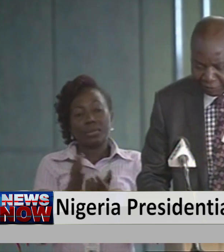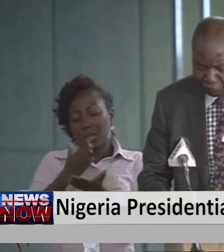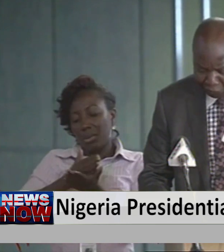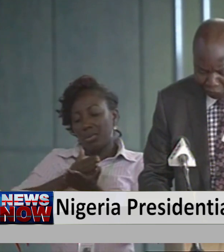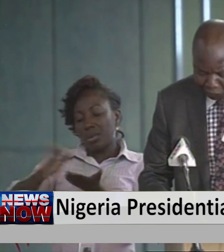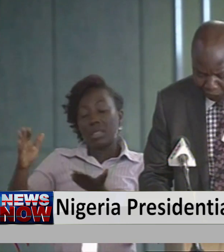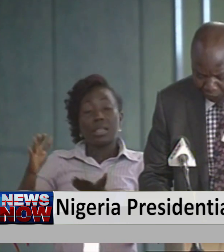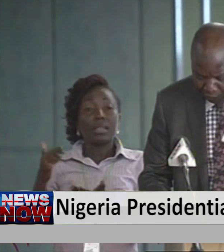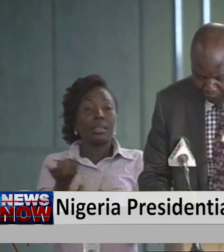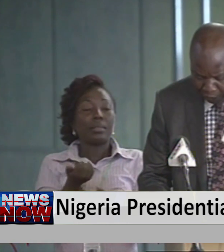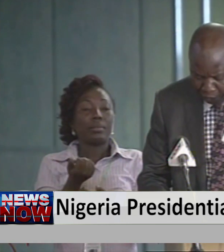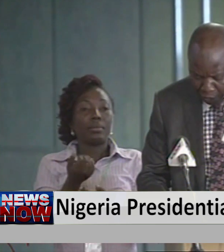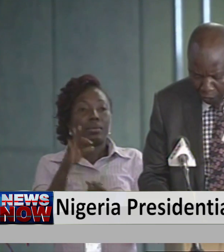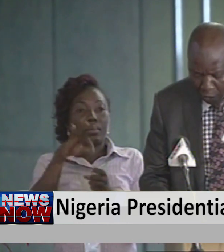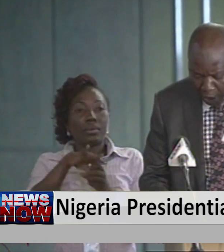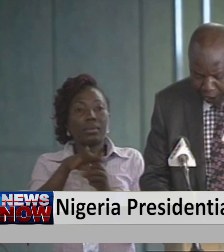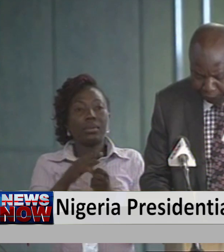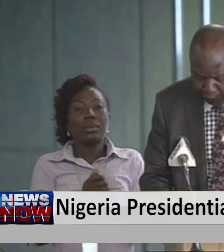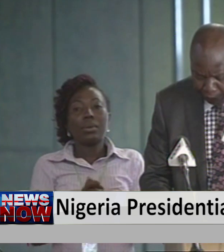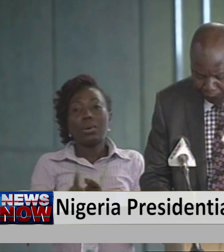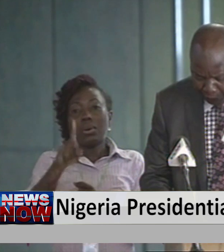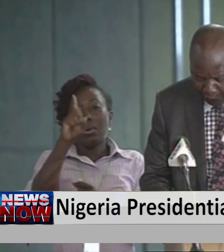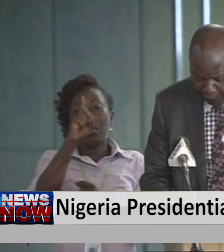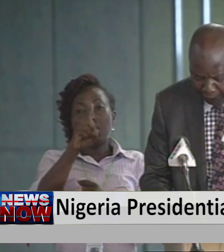Rejected votes,